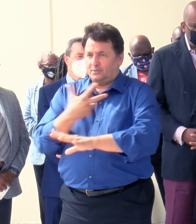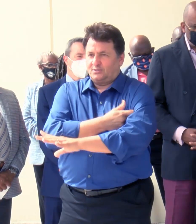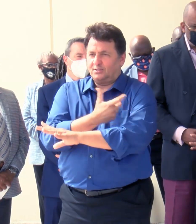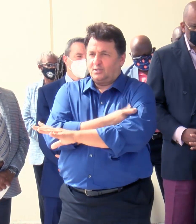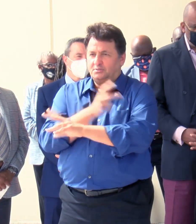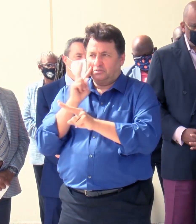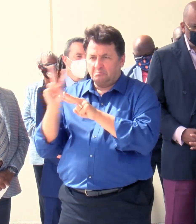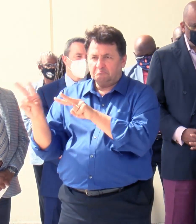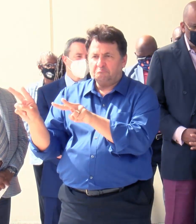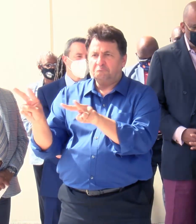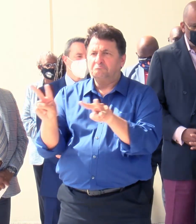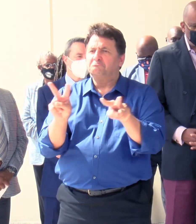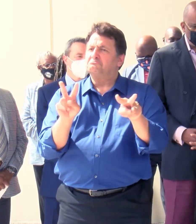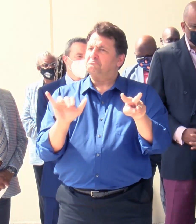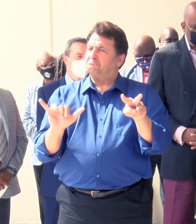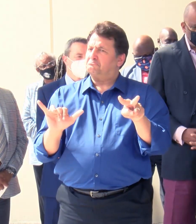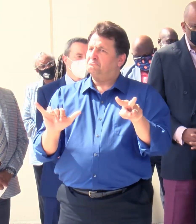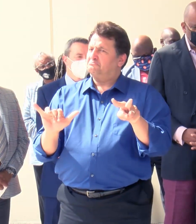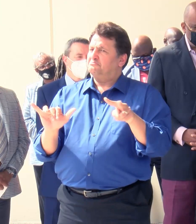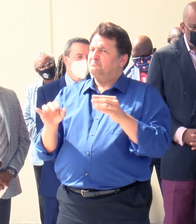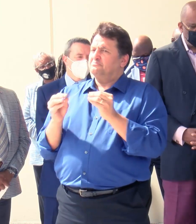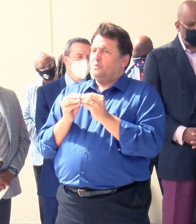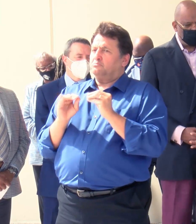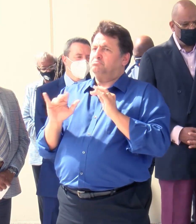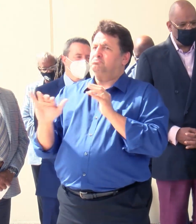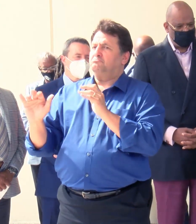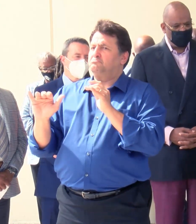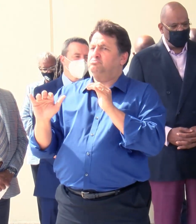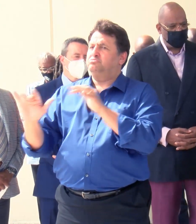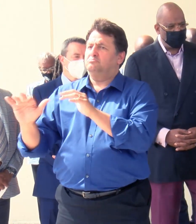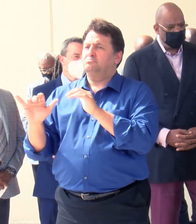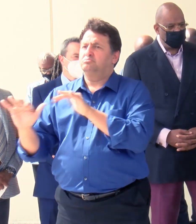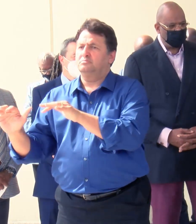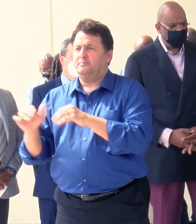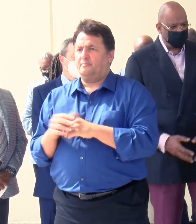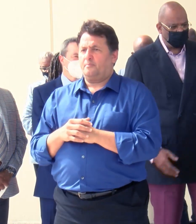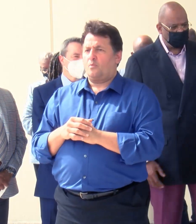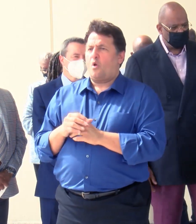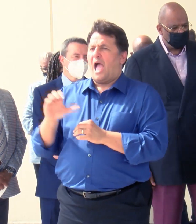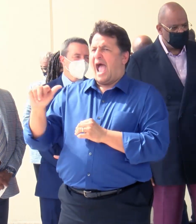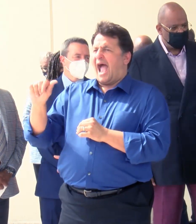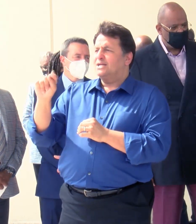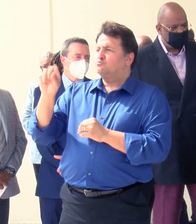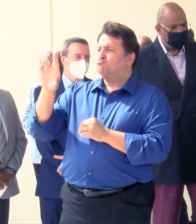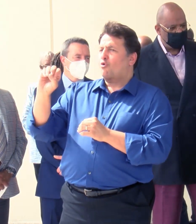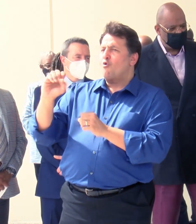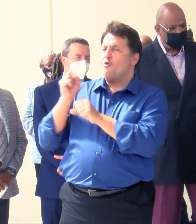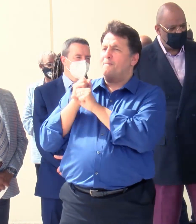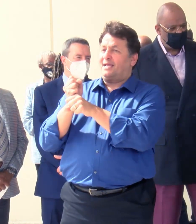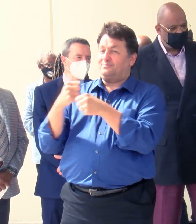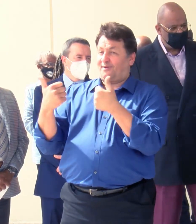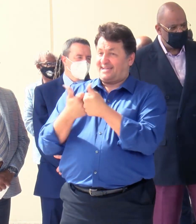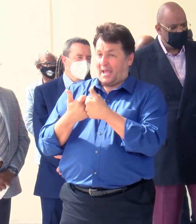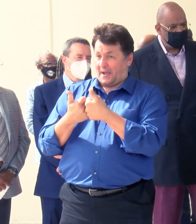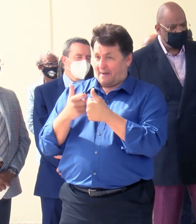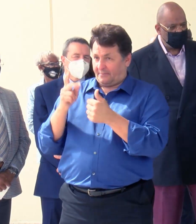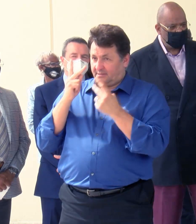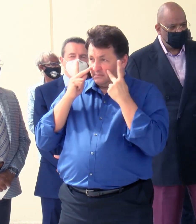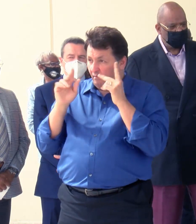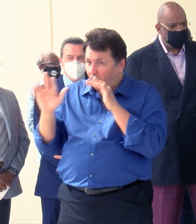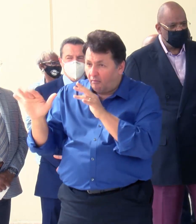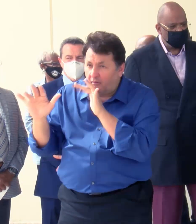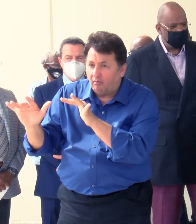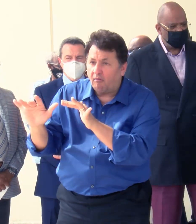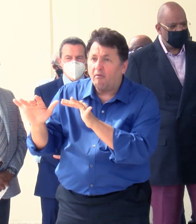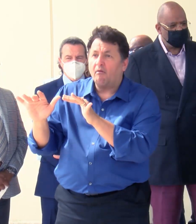come out. And for those who were at the Astro games last night, you saw how they have started to come out, and many are coming